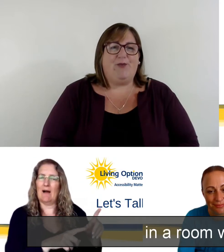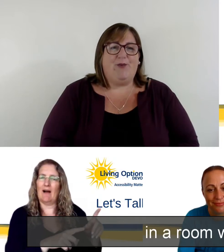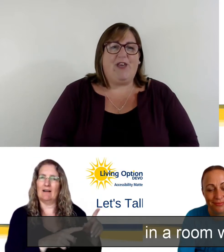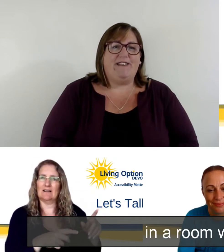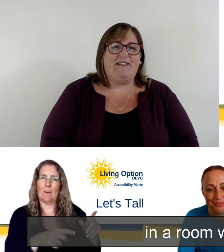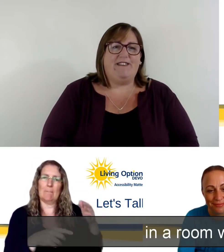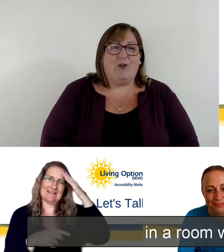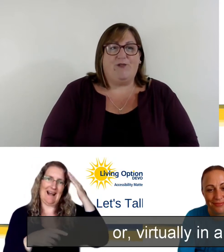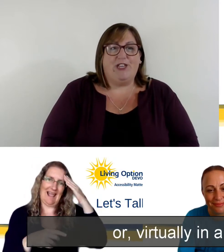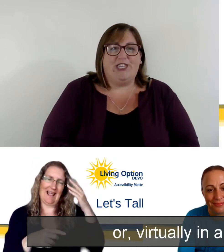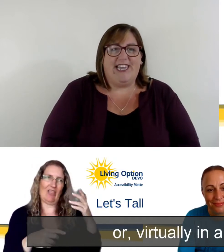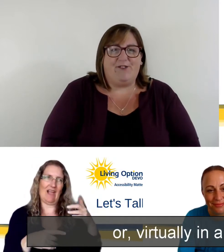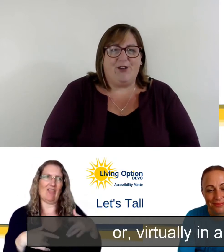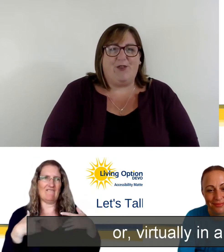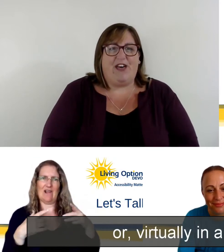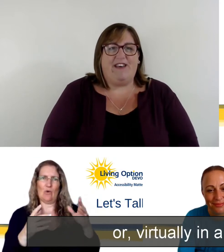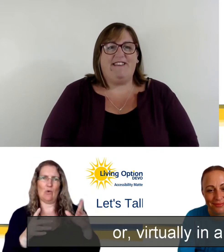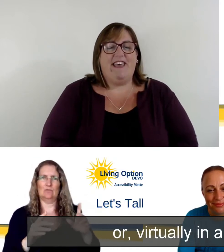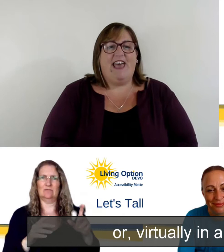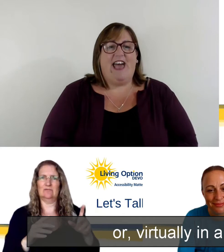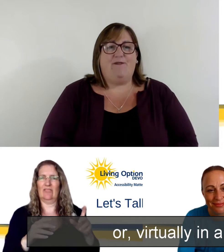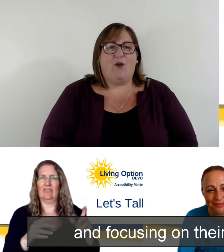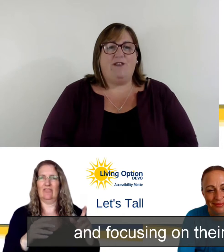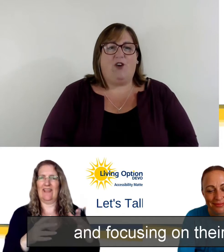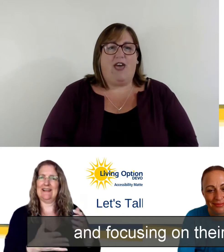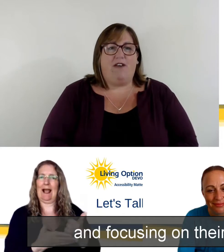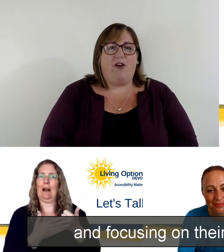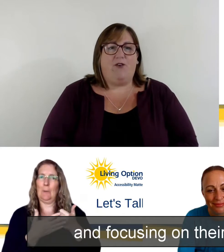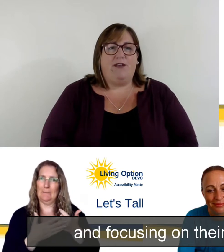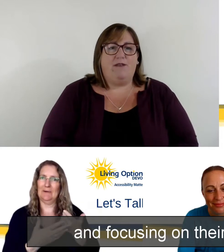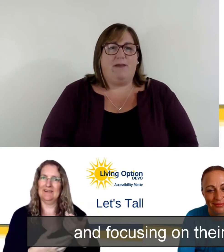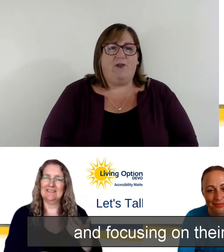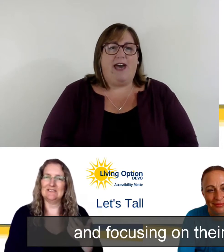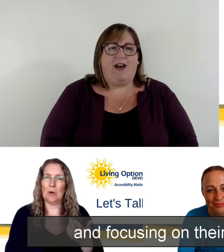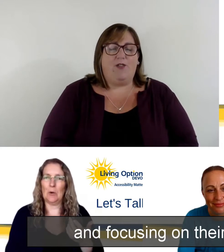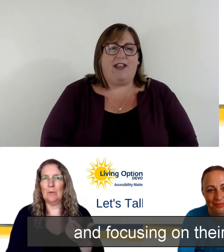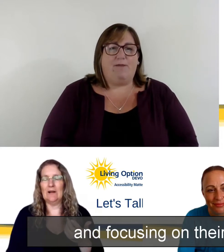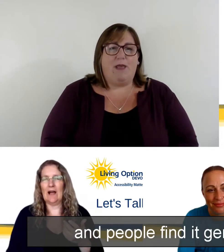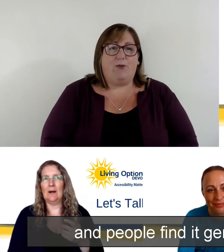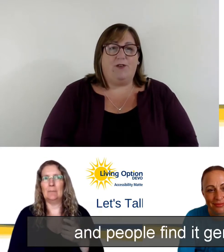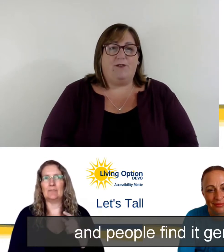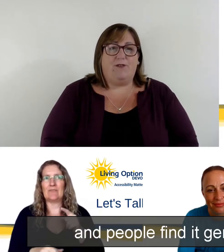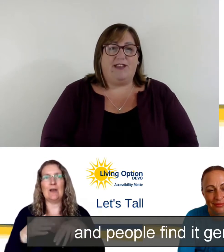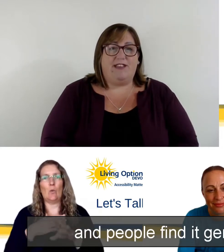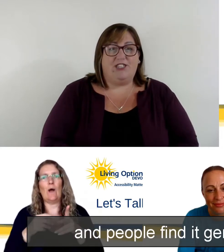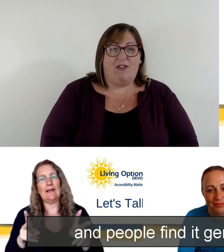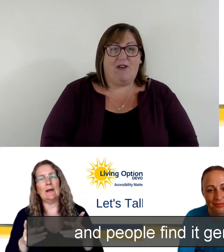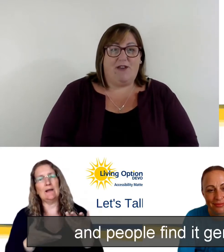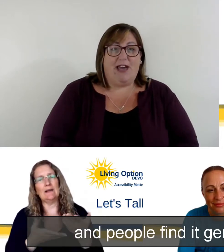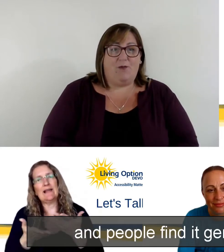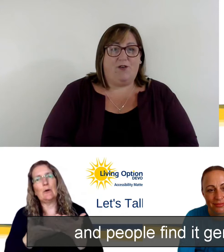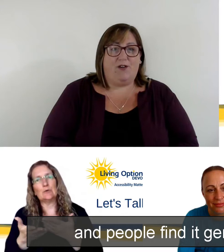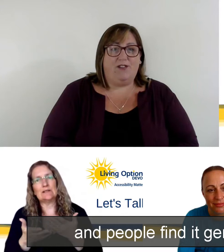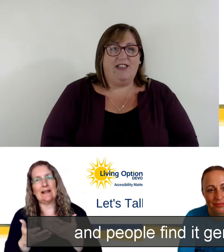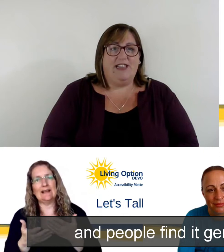in a room with us, or virtually in a room with us, and focusing on their own mental health, and people find it generally